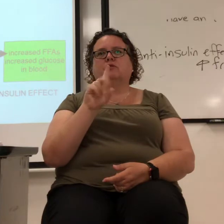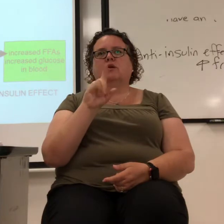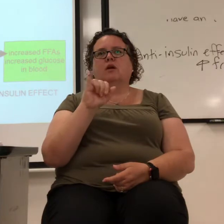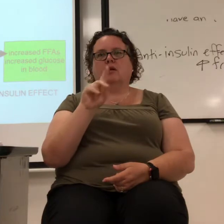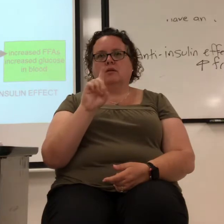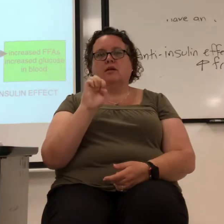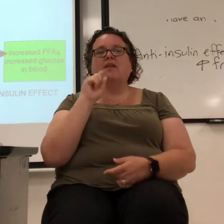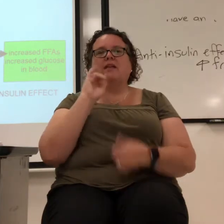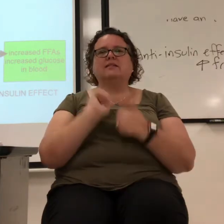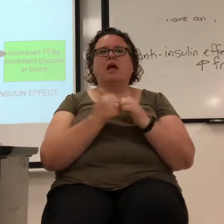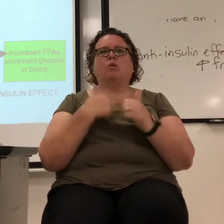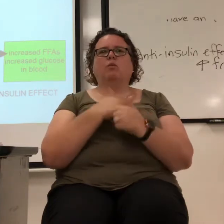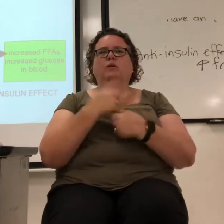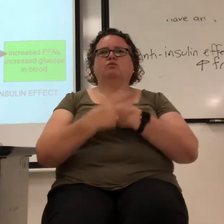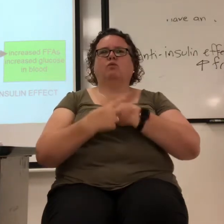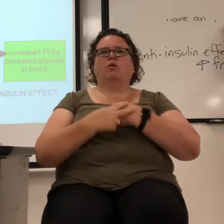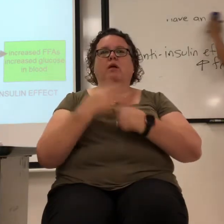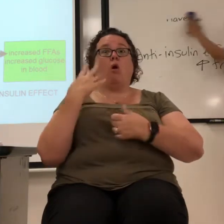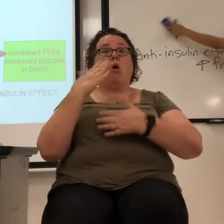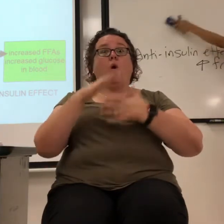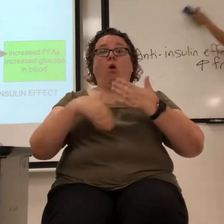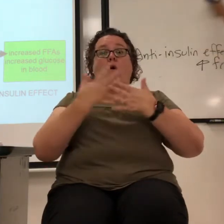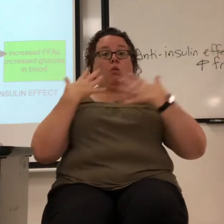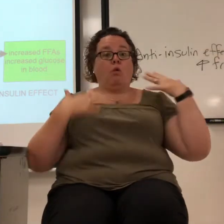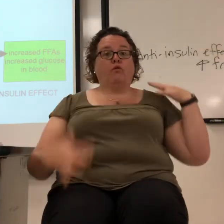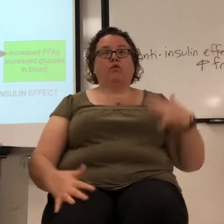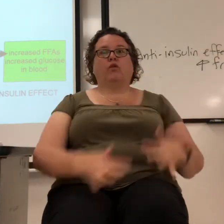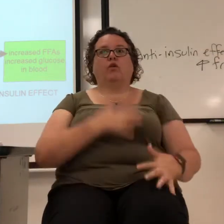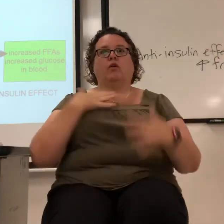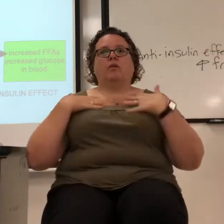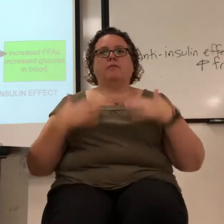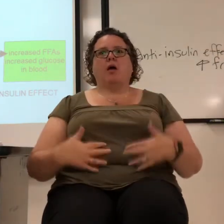it all over our body.